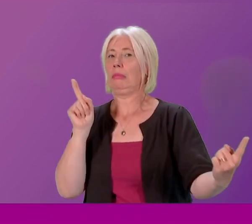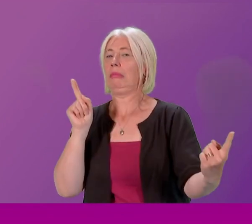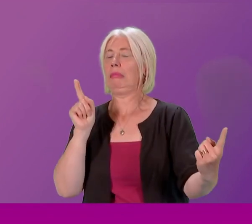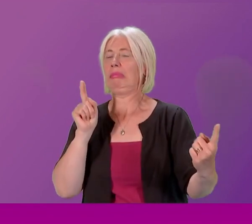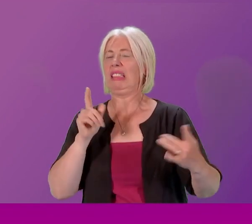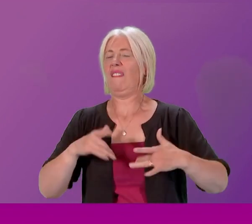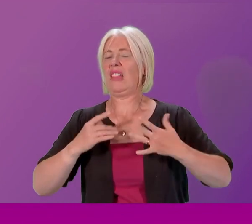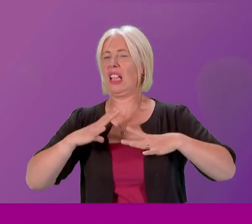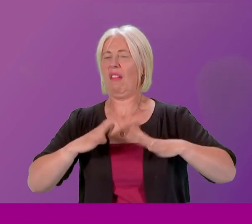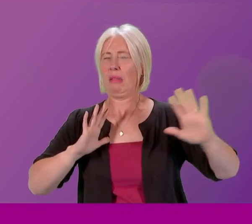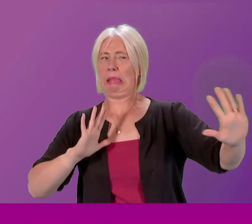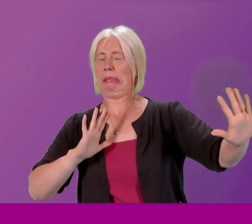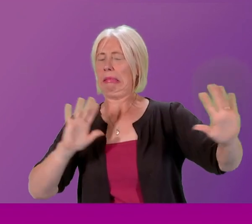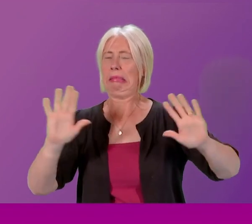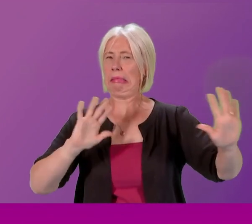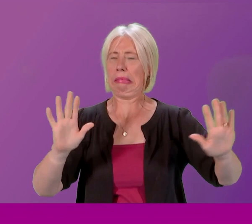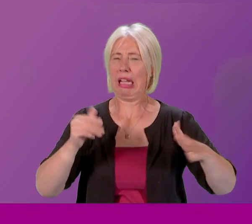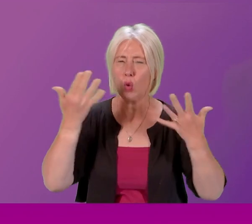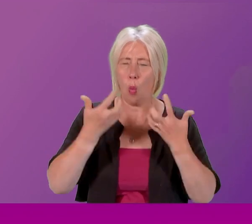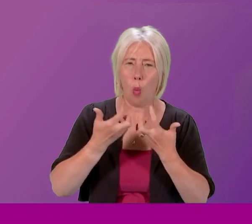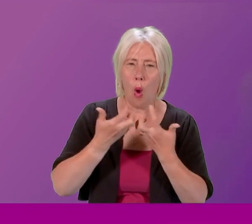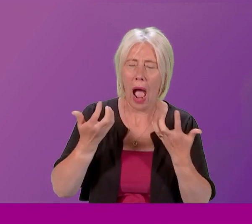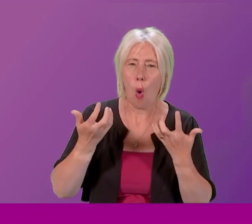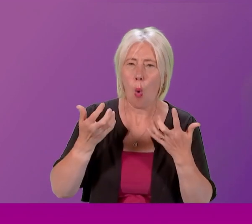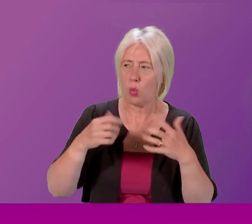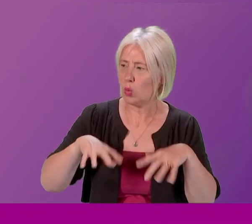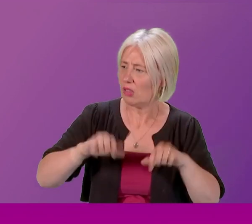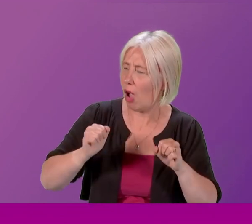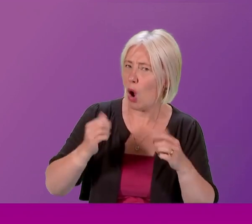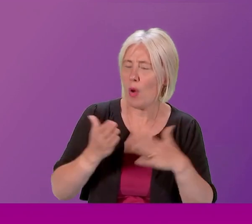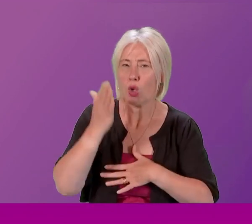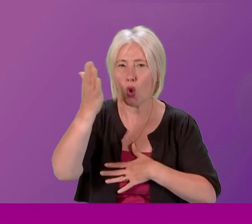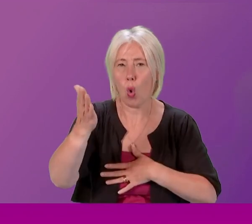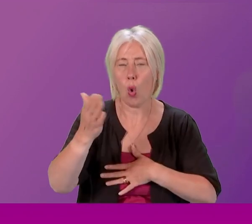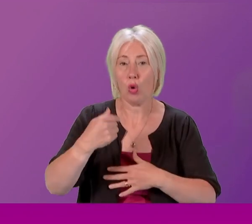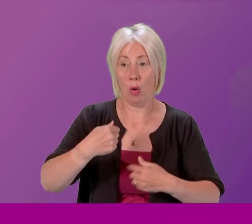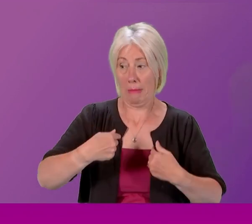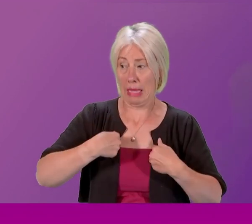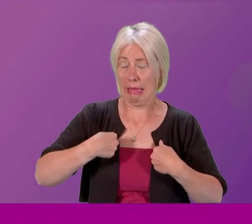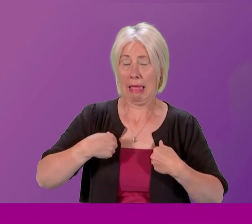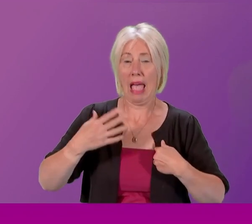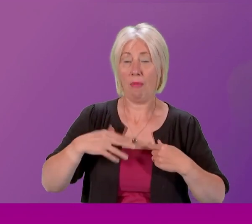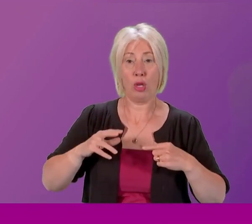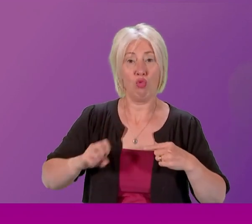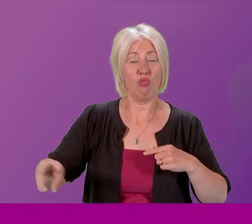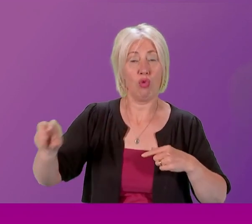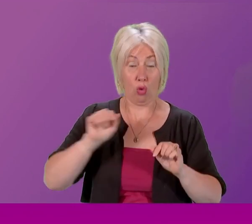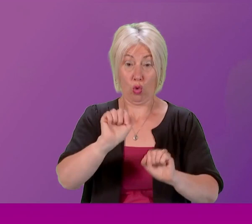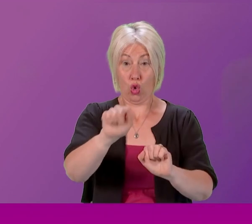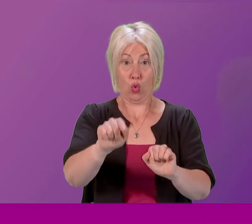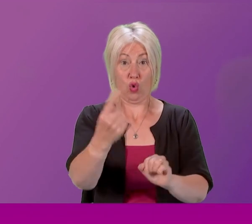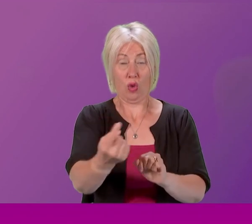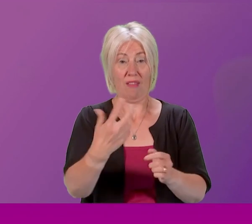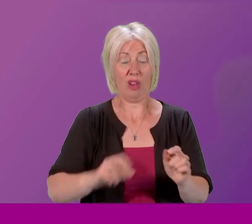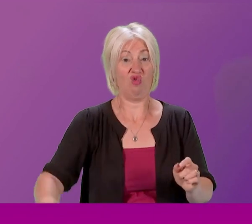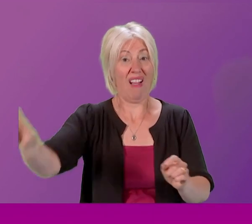feel comfortable to know where to go or where to start. So I'm wondering, for someone who has travelled around, what is your advice to people